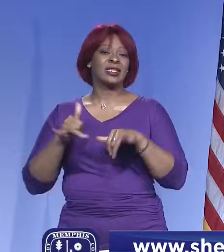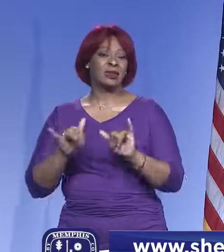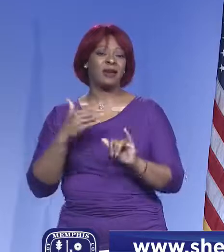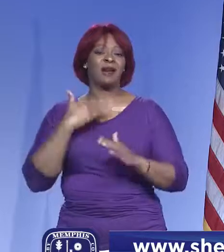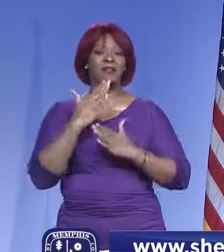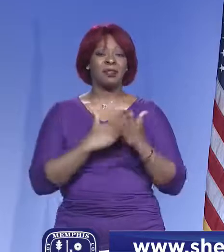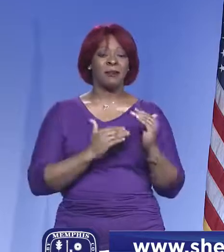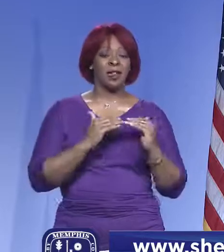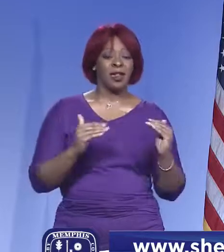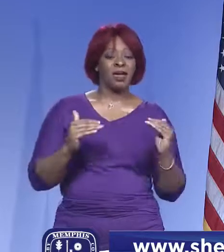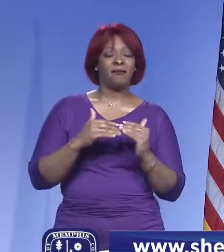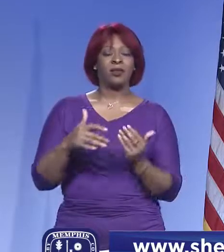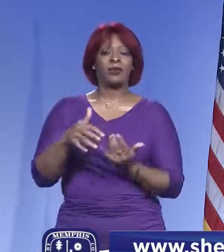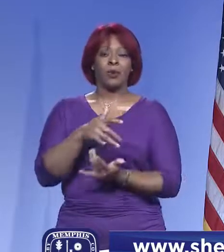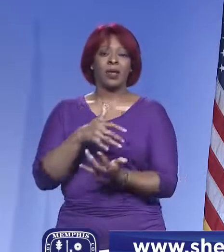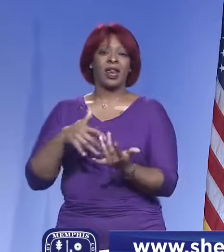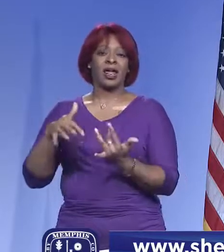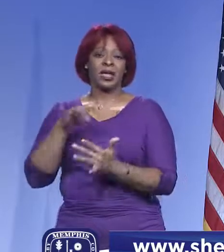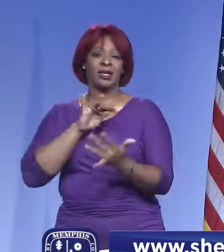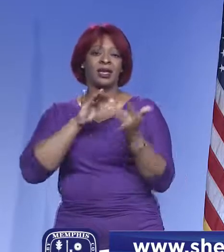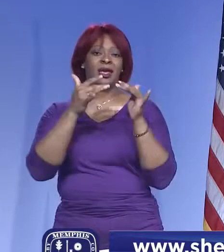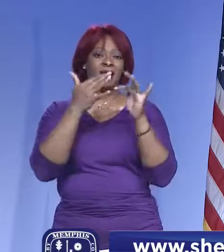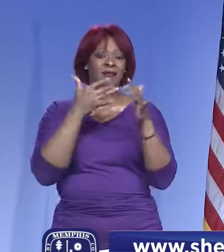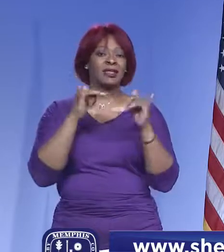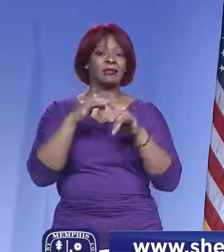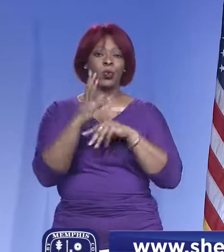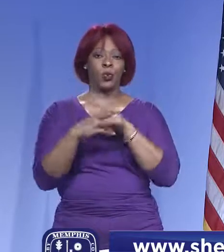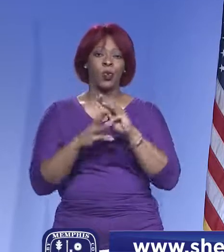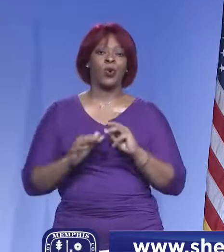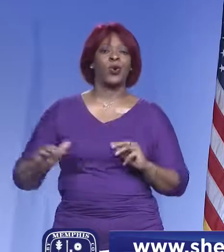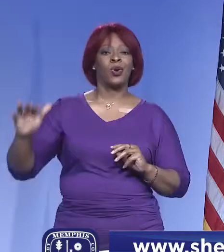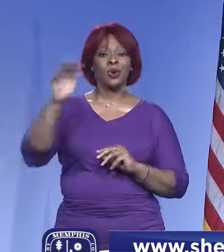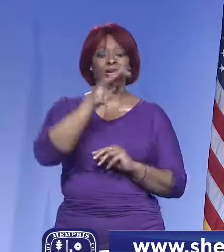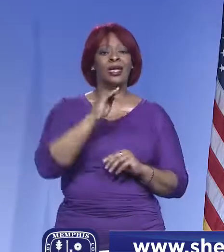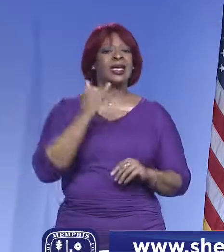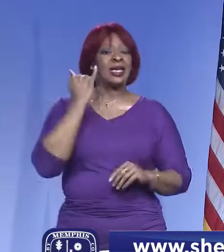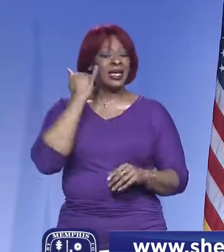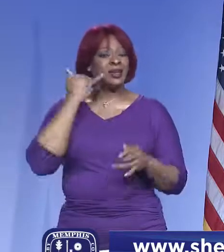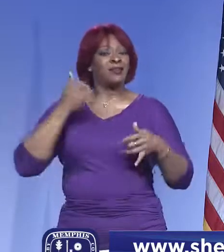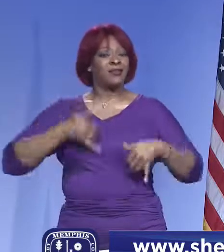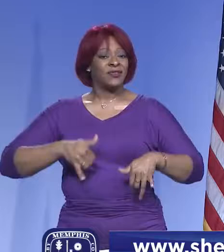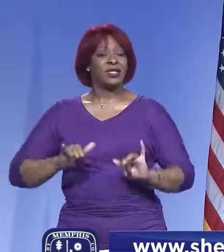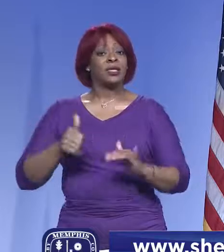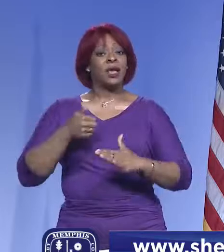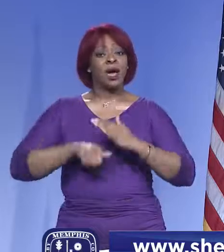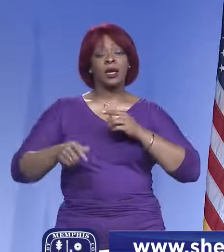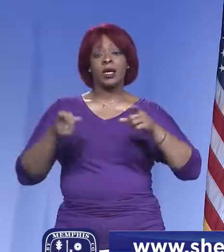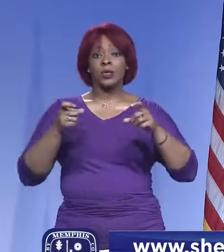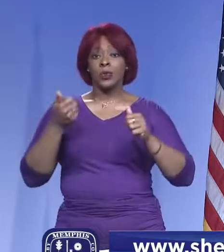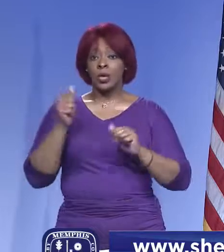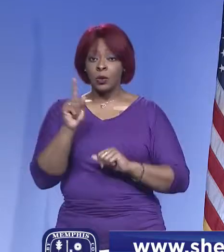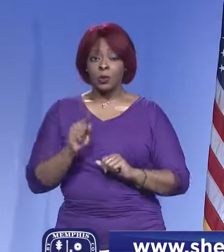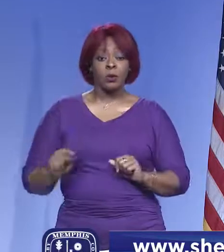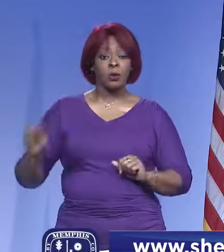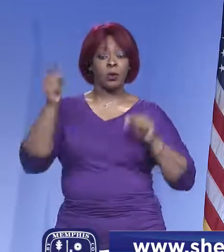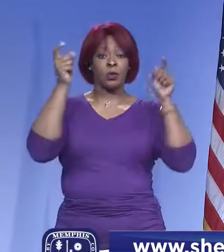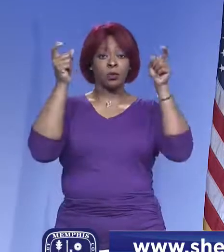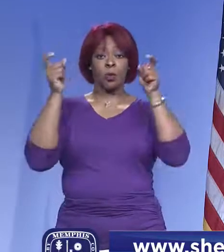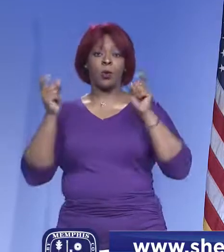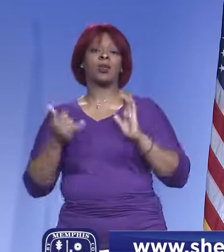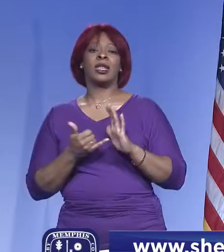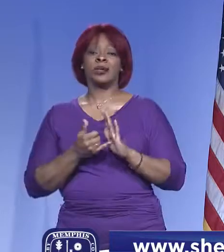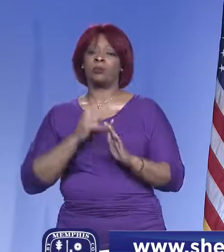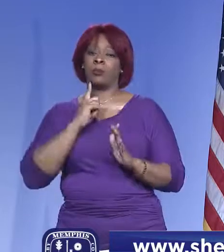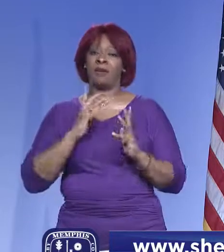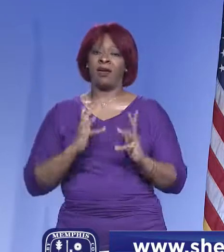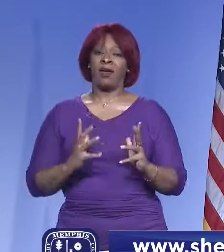some level of circulation of this virus in the world as long as it is uncontrolled anywhere in the world.